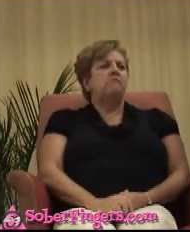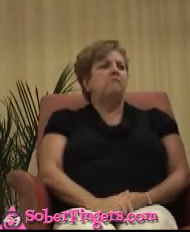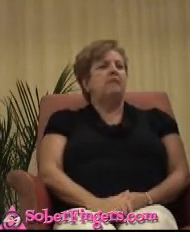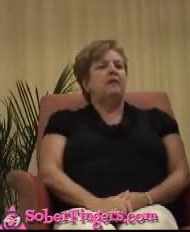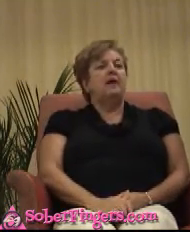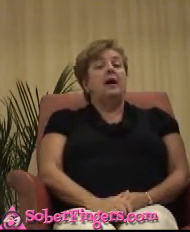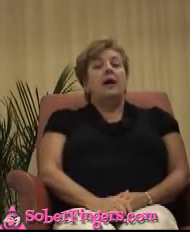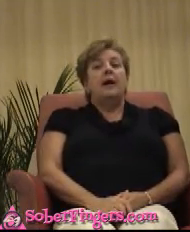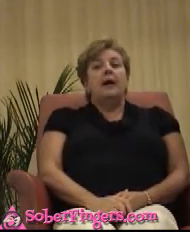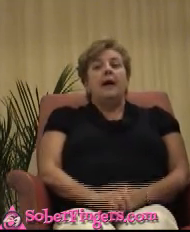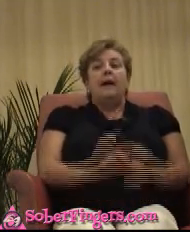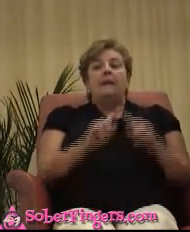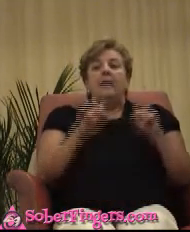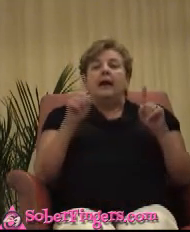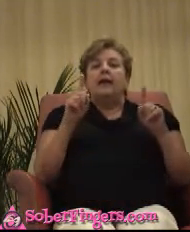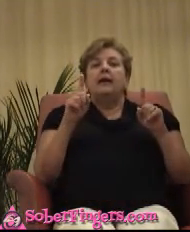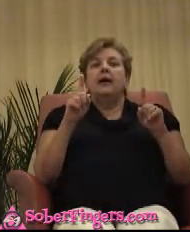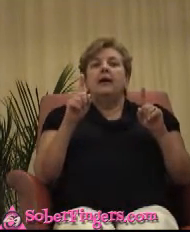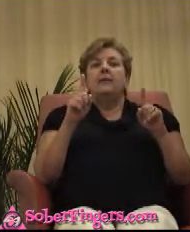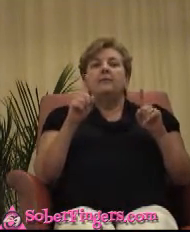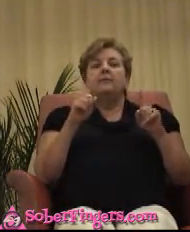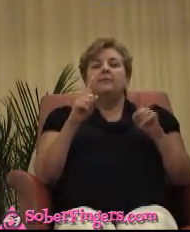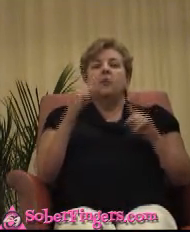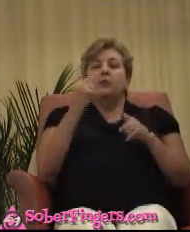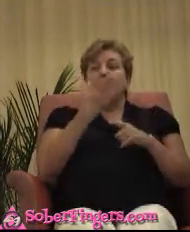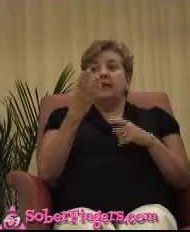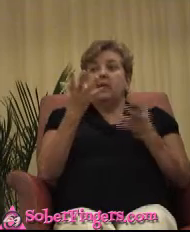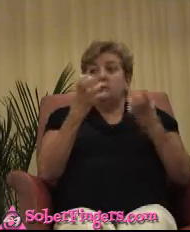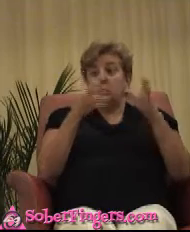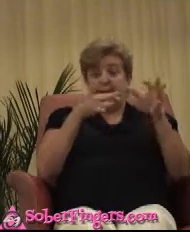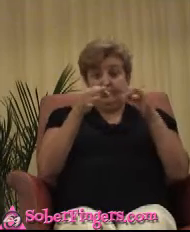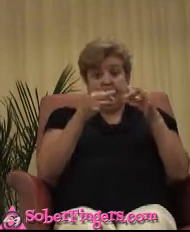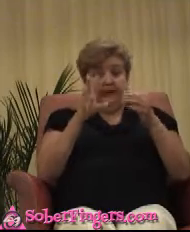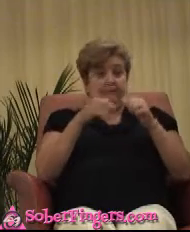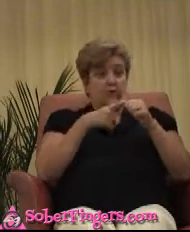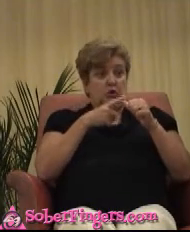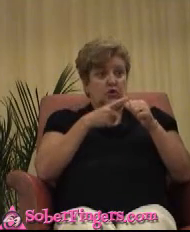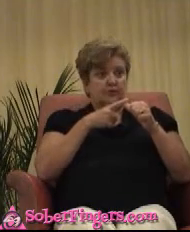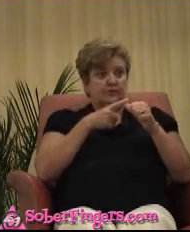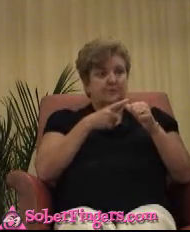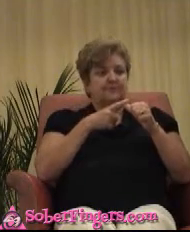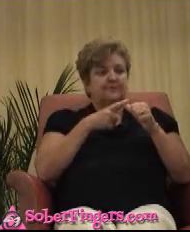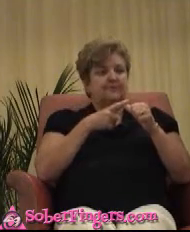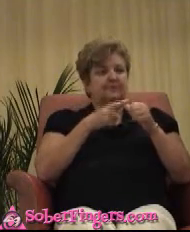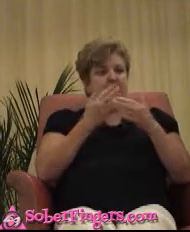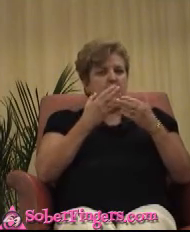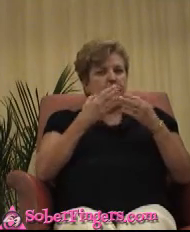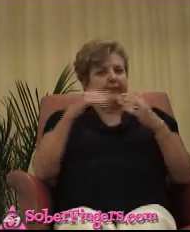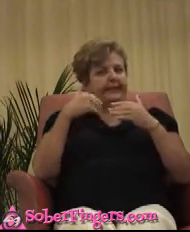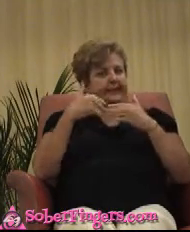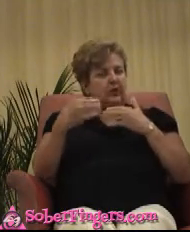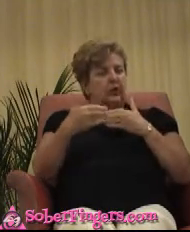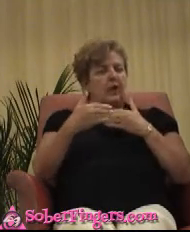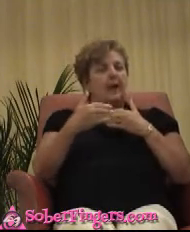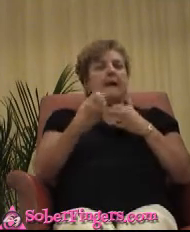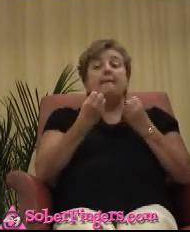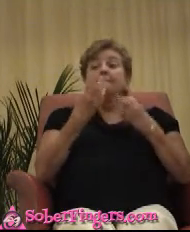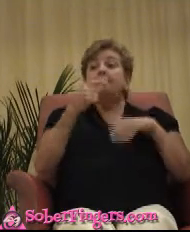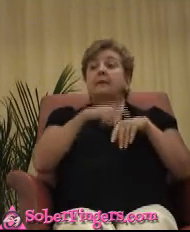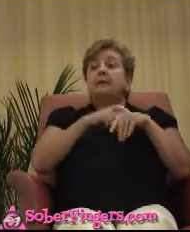One of the things also I want to clarify right here at the first and get some of this stuff out of the way is that, many times when we come to the podium, we don't talk